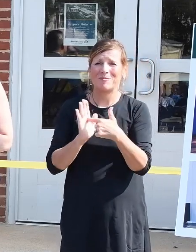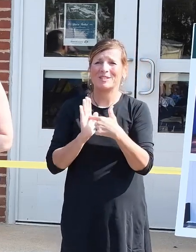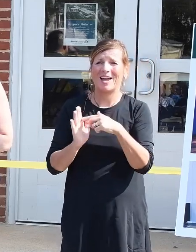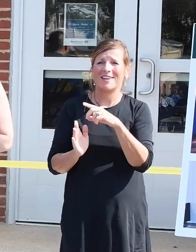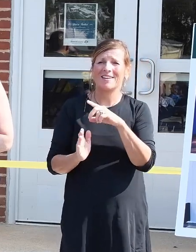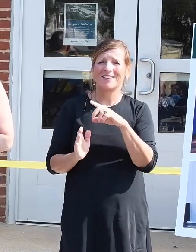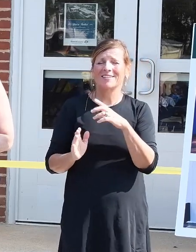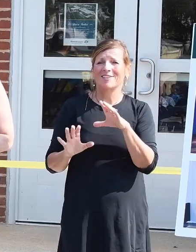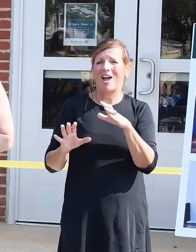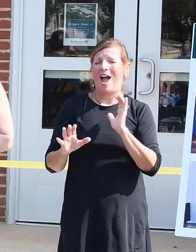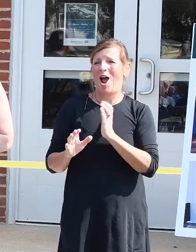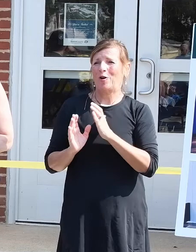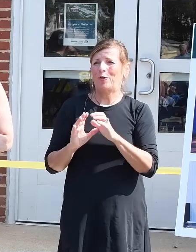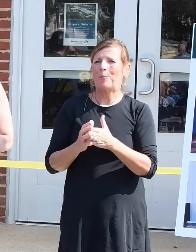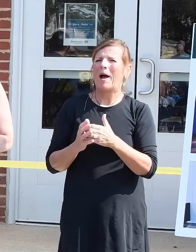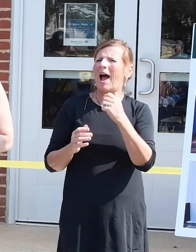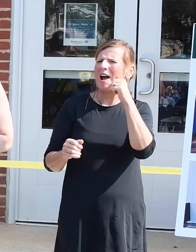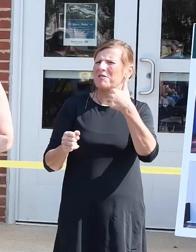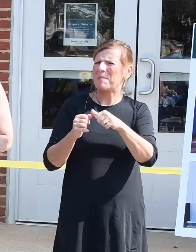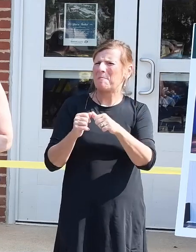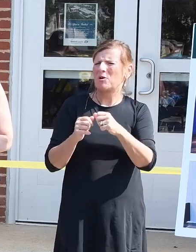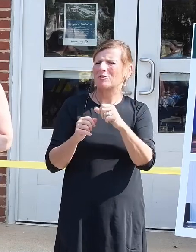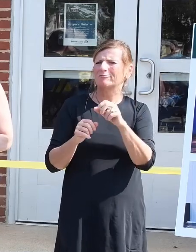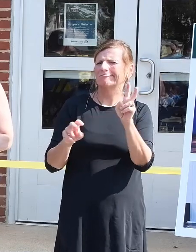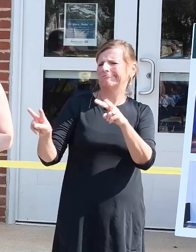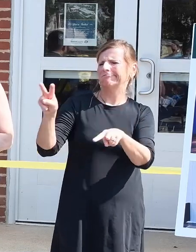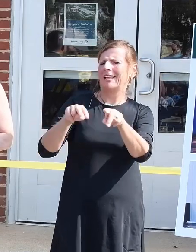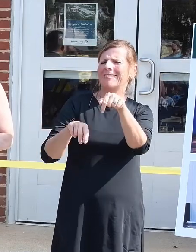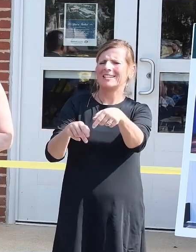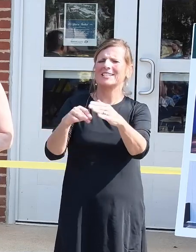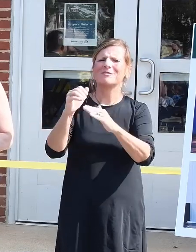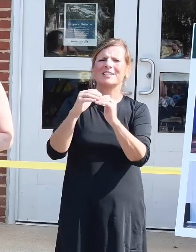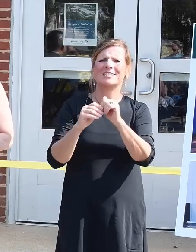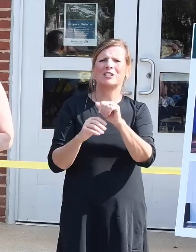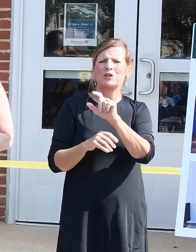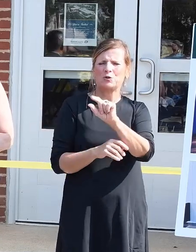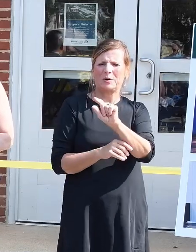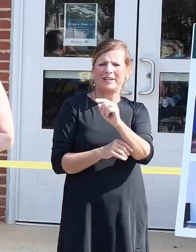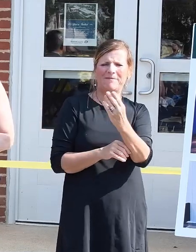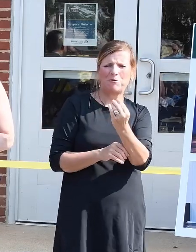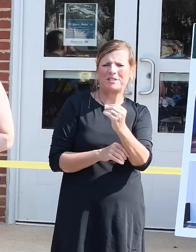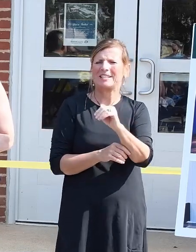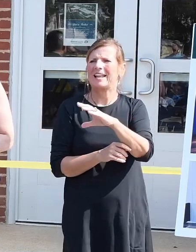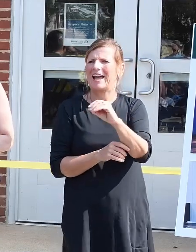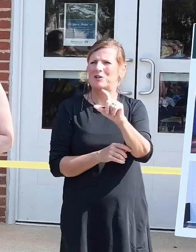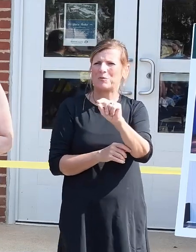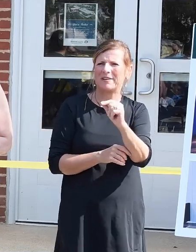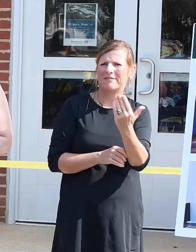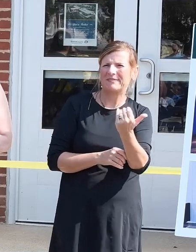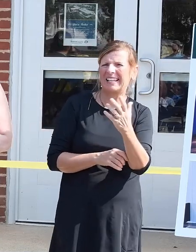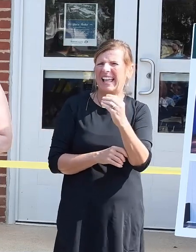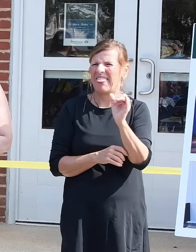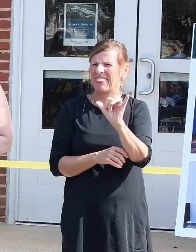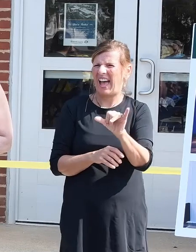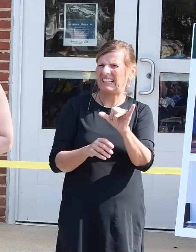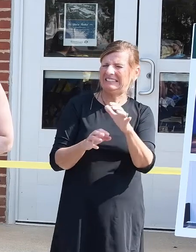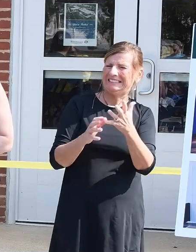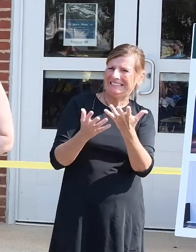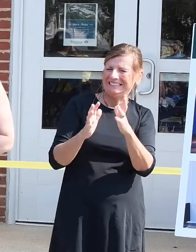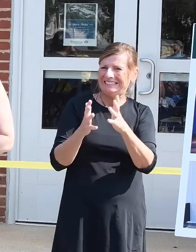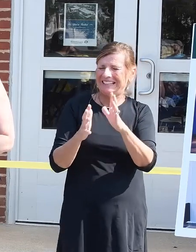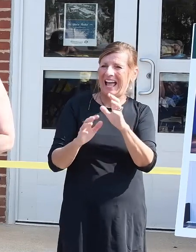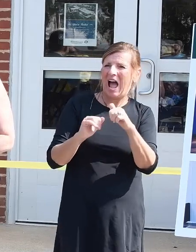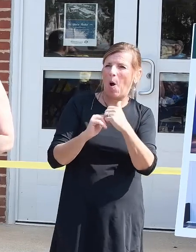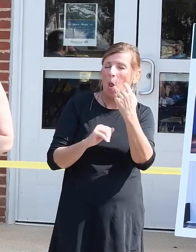remember taking a look at this facility back in 2014 and 15 and the state that it was in, and being able to come back now